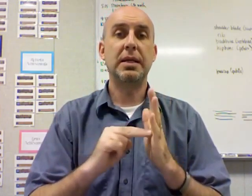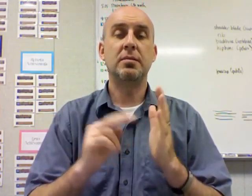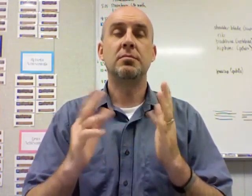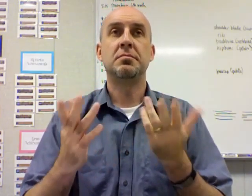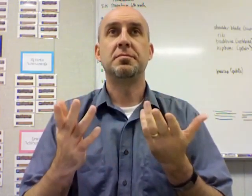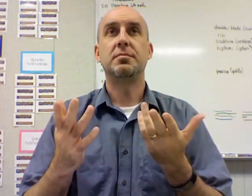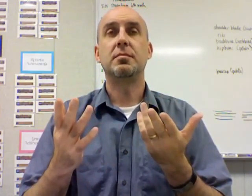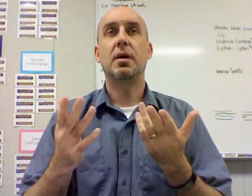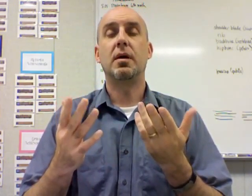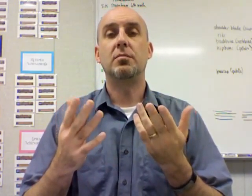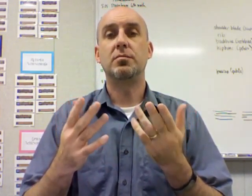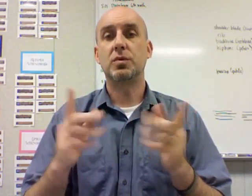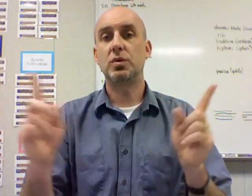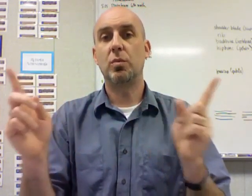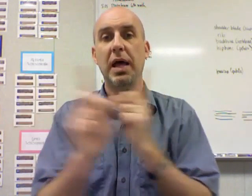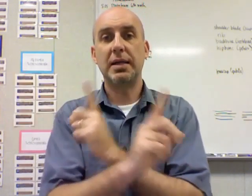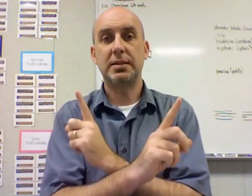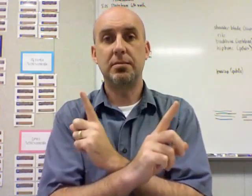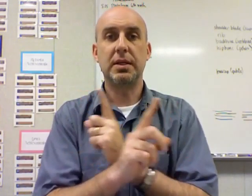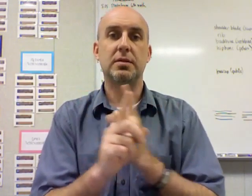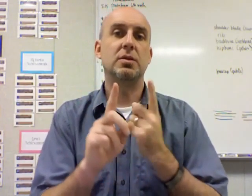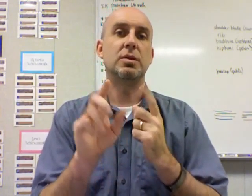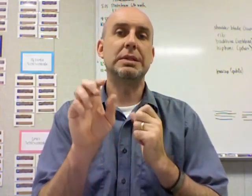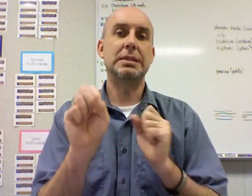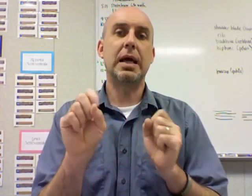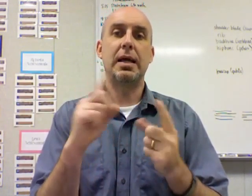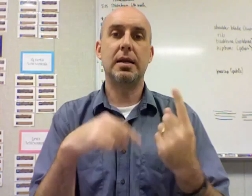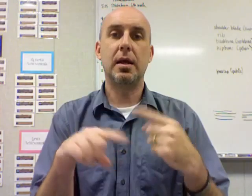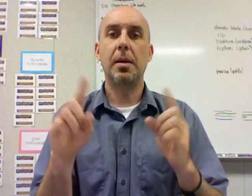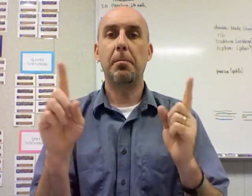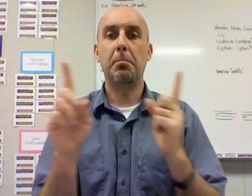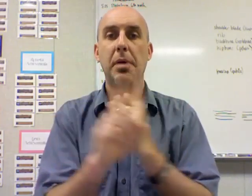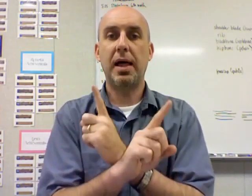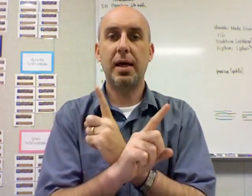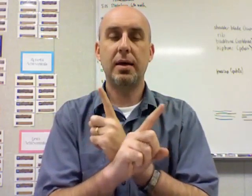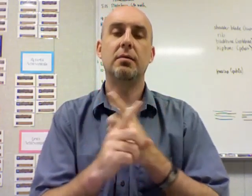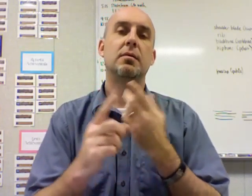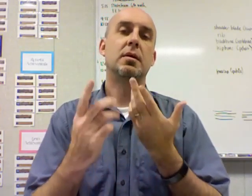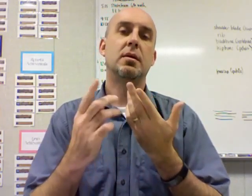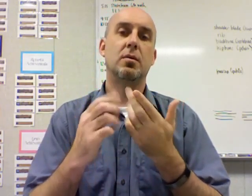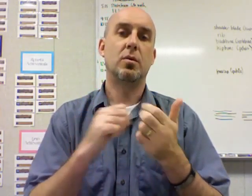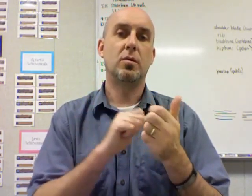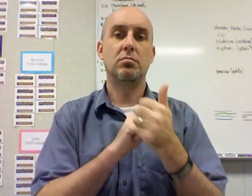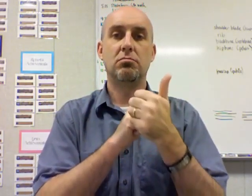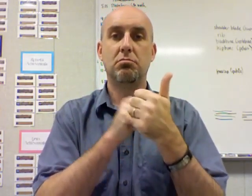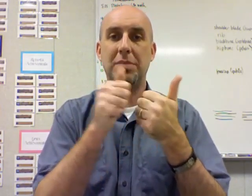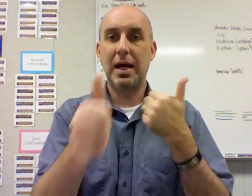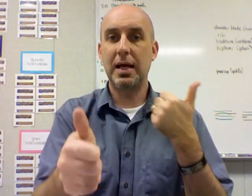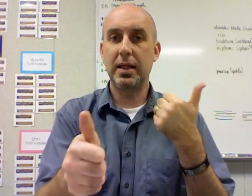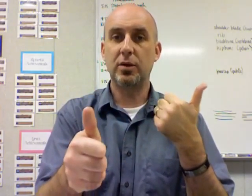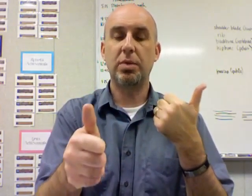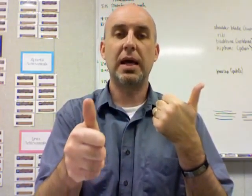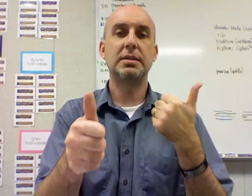mean to go past something. So you can sign by or by, like you pass